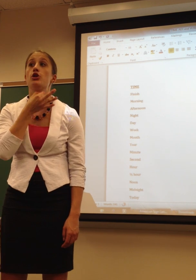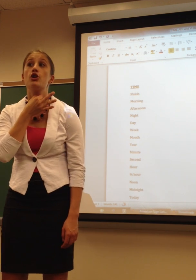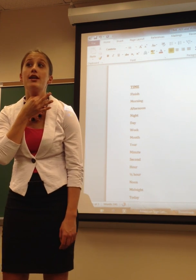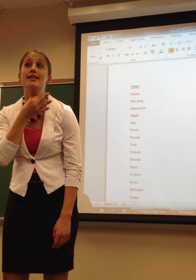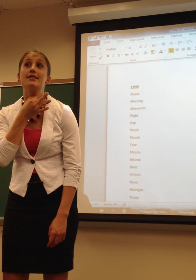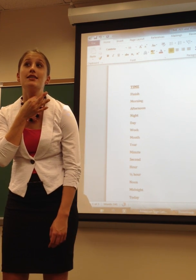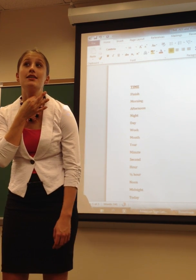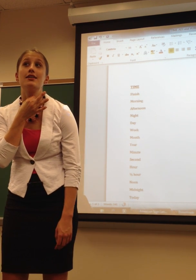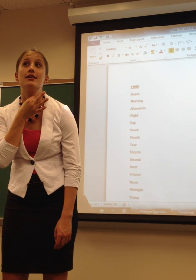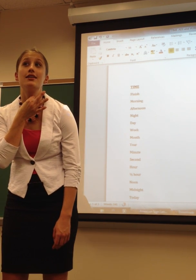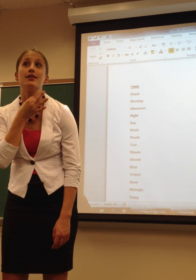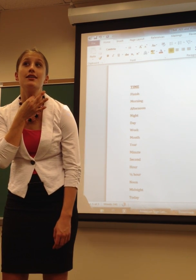Curious.